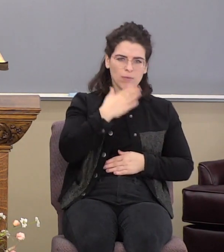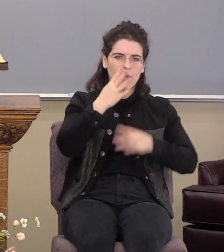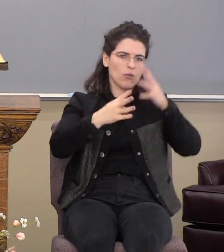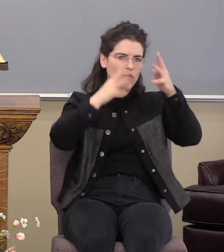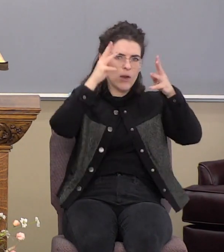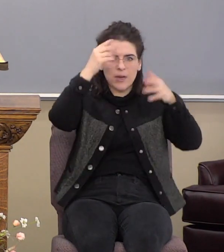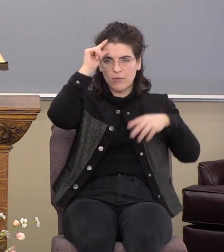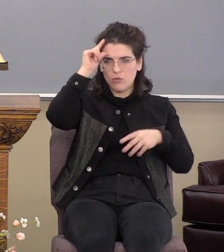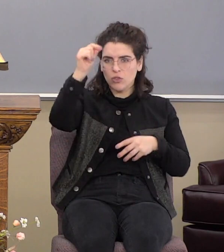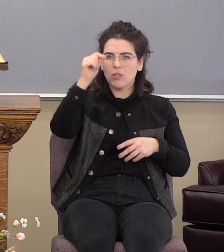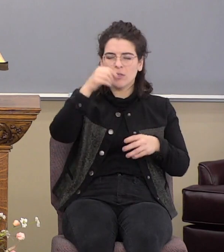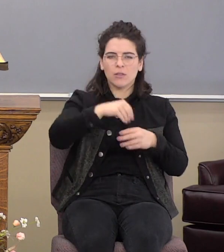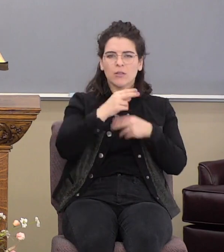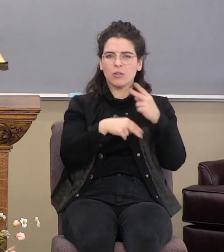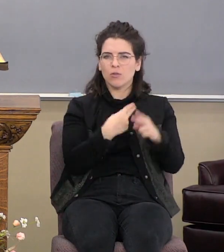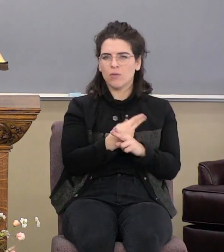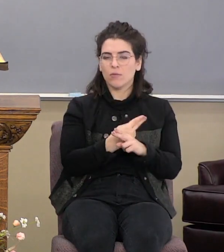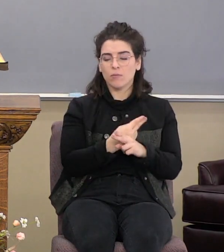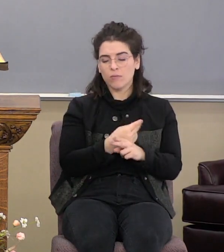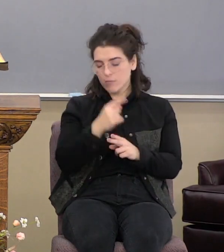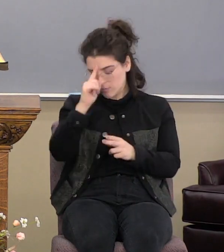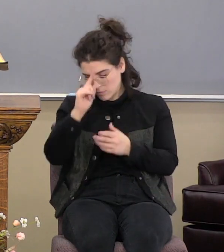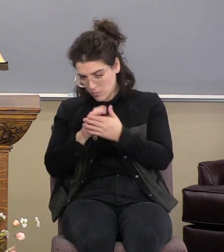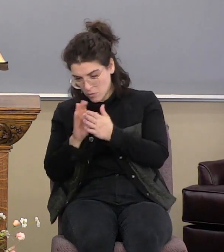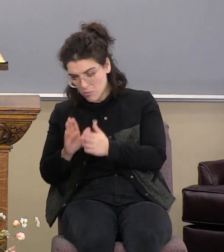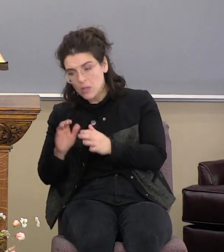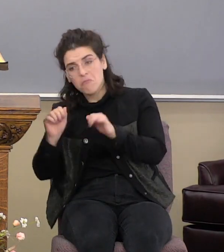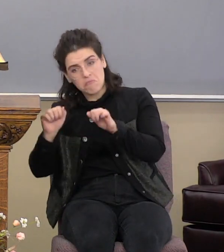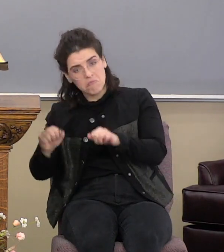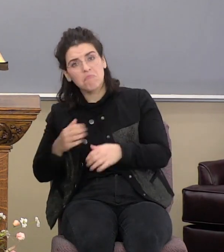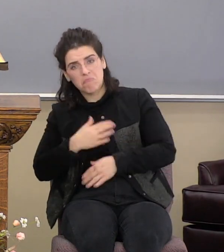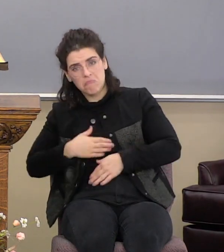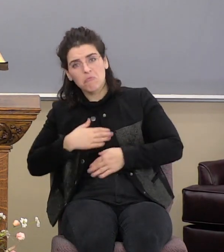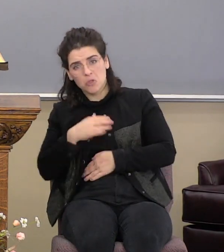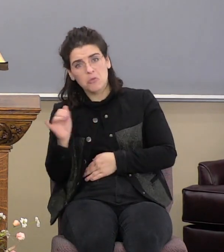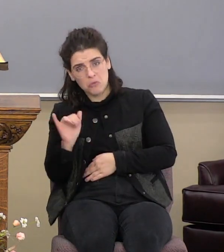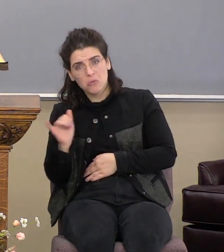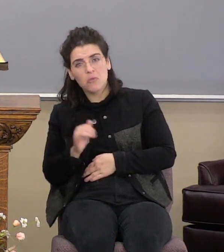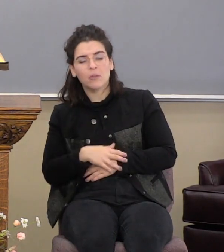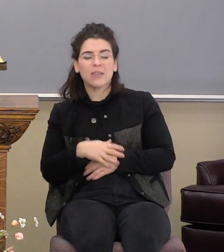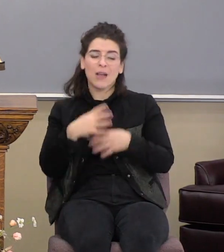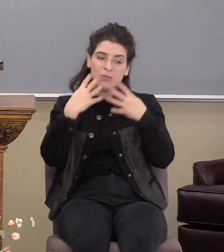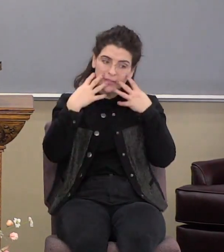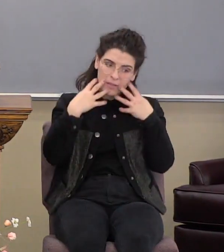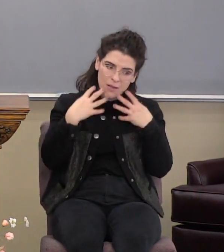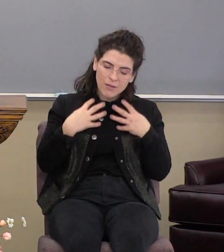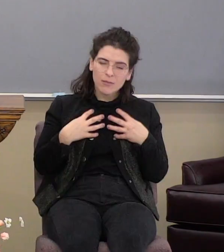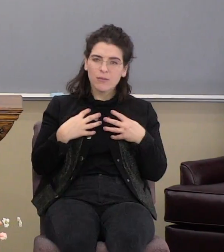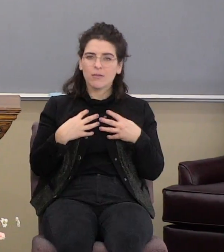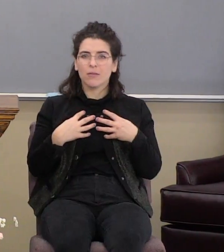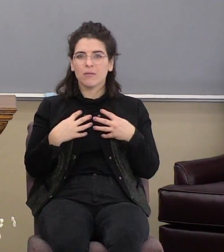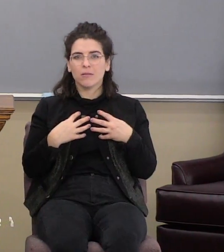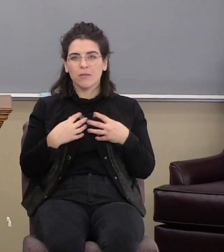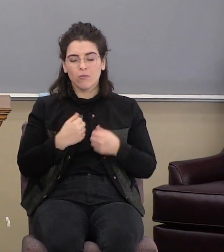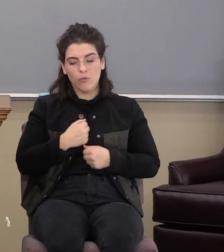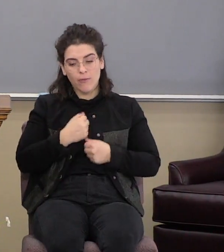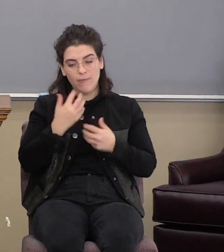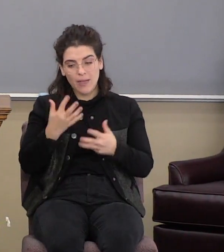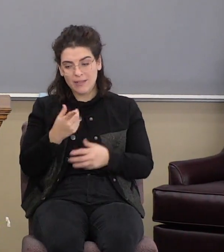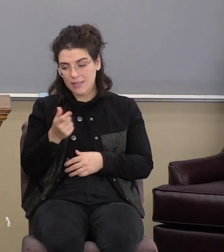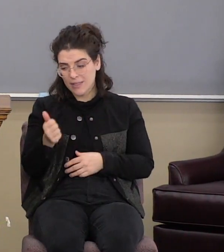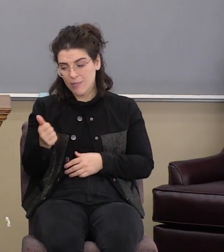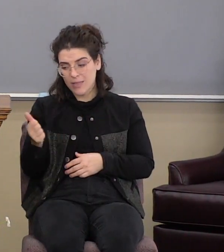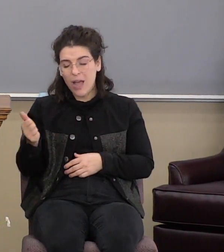creative genius in the universe. Unbelievers get to enjoy it too, right? Now, sadly, professing themselves to